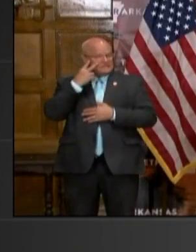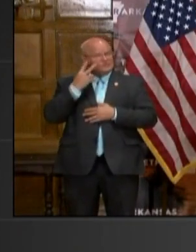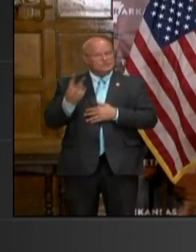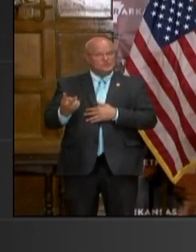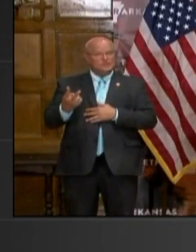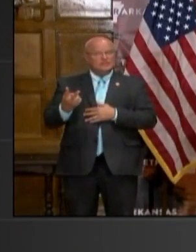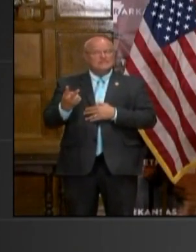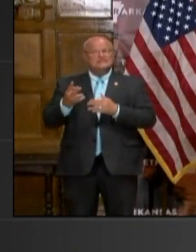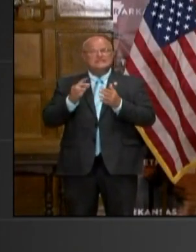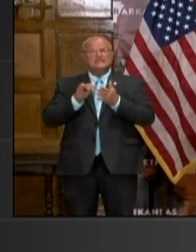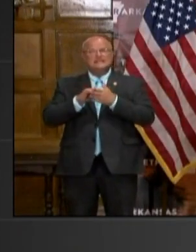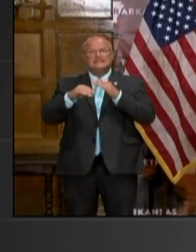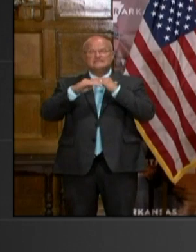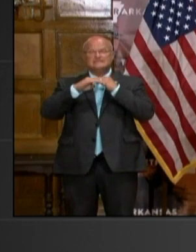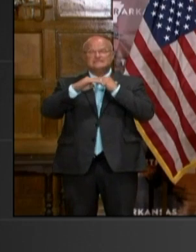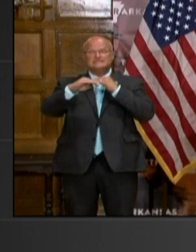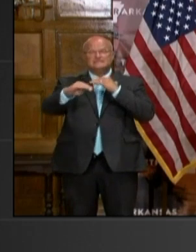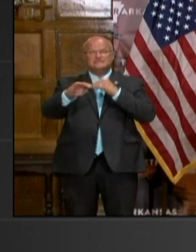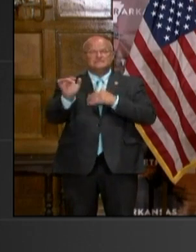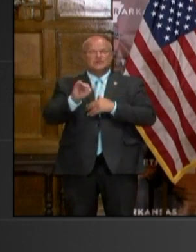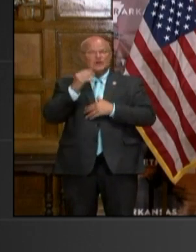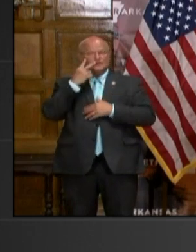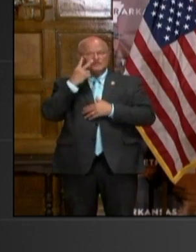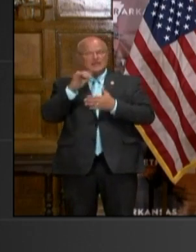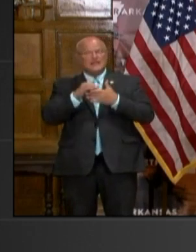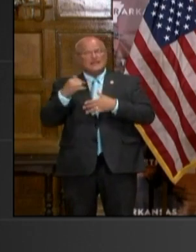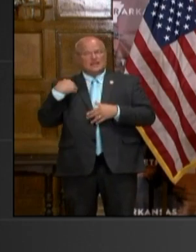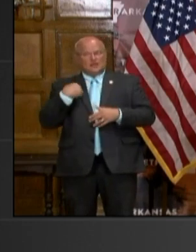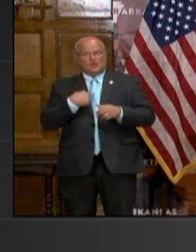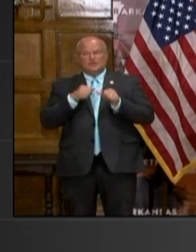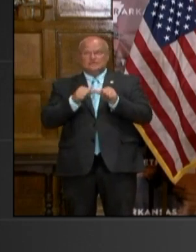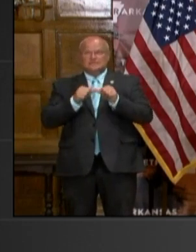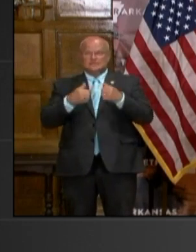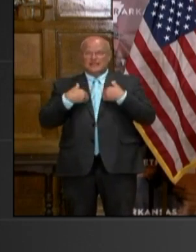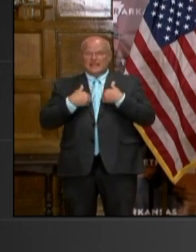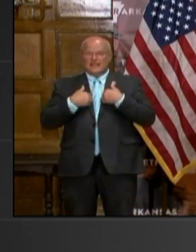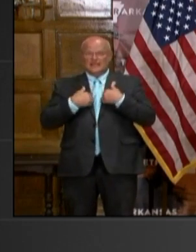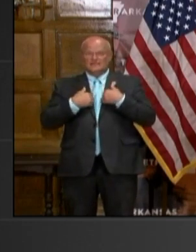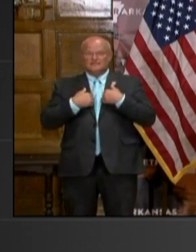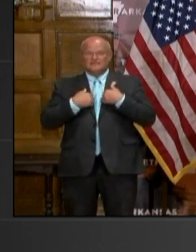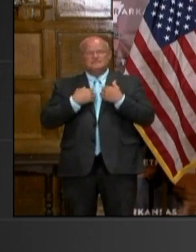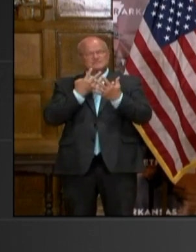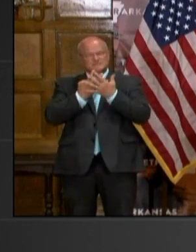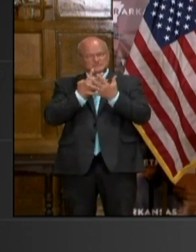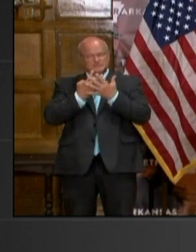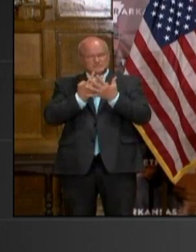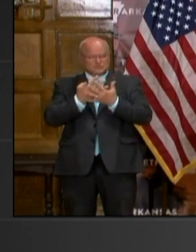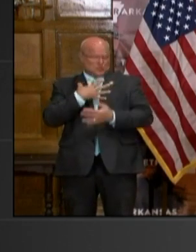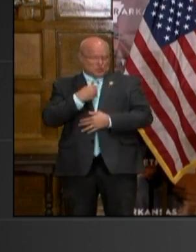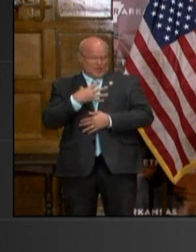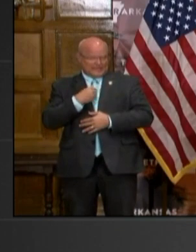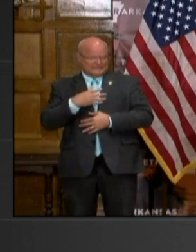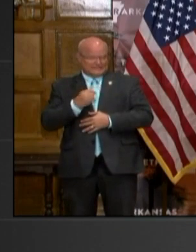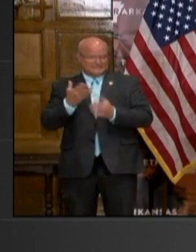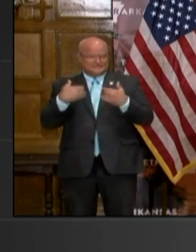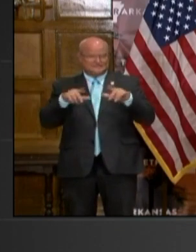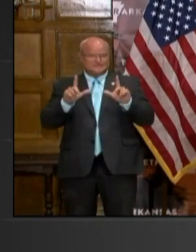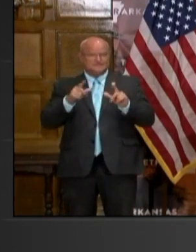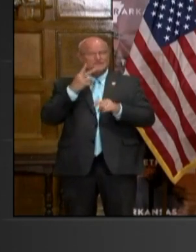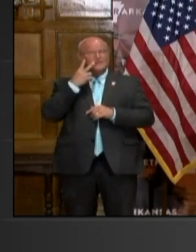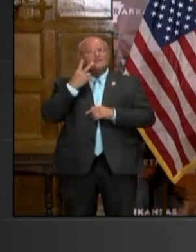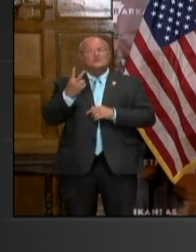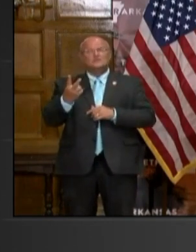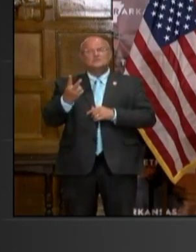see the flattening out. You can also see that we continue to have a few in correctionals of white. If you go to the next slide,